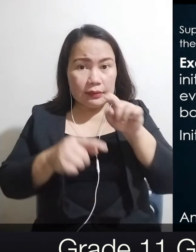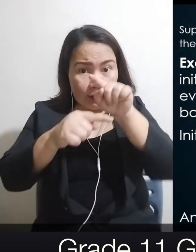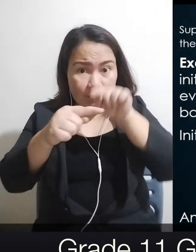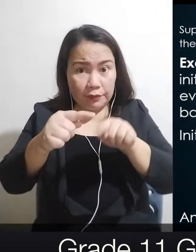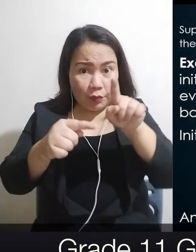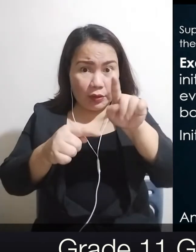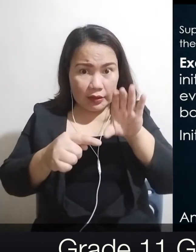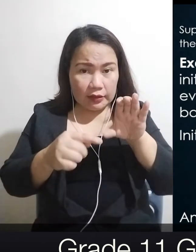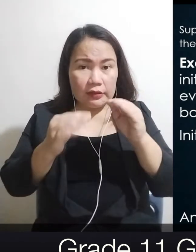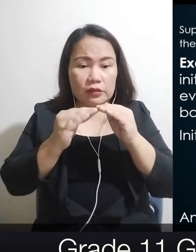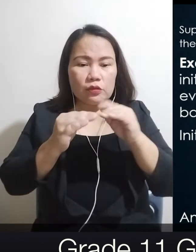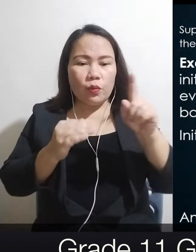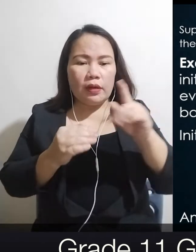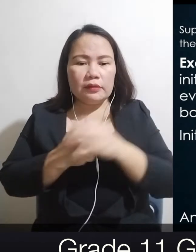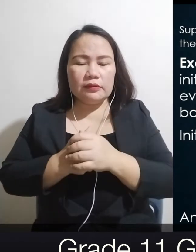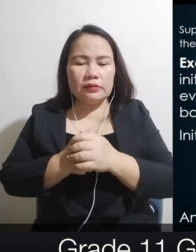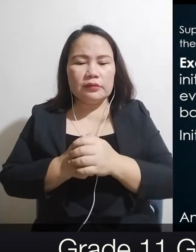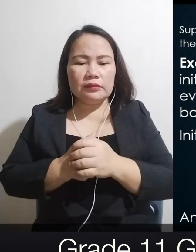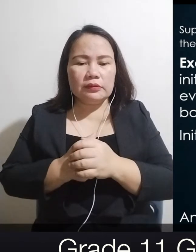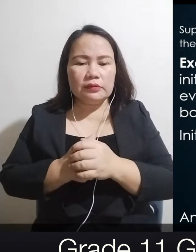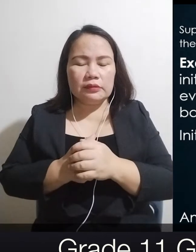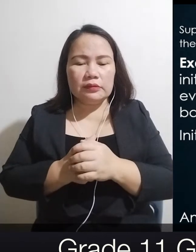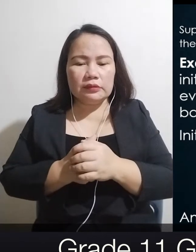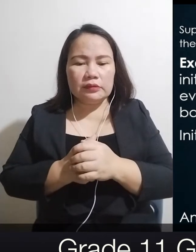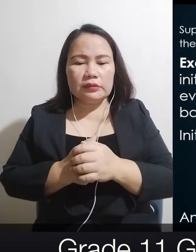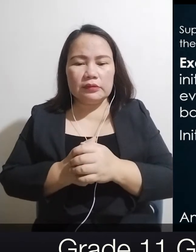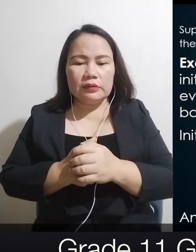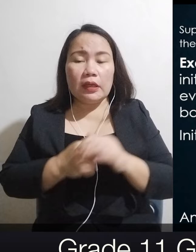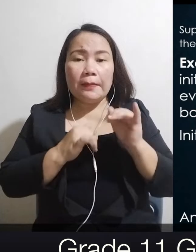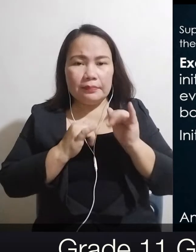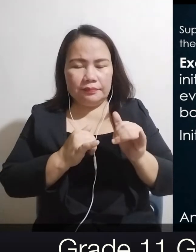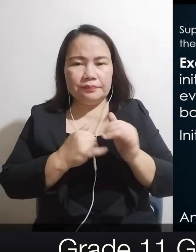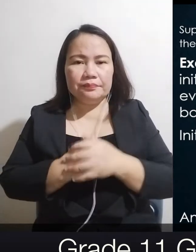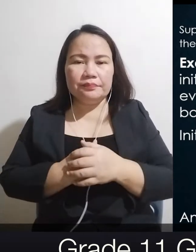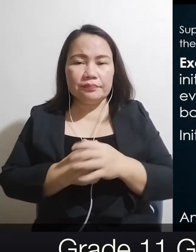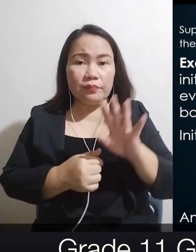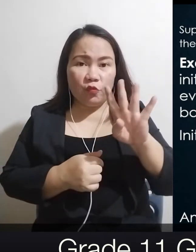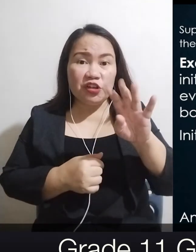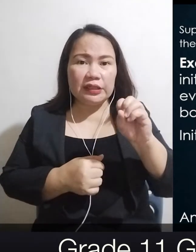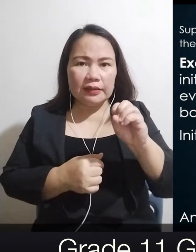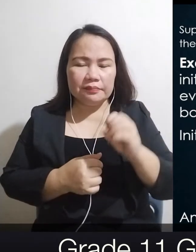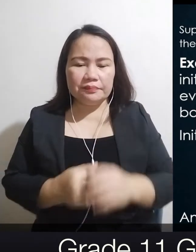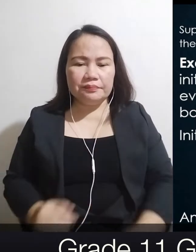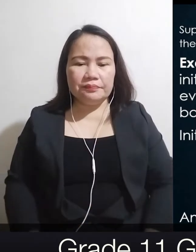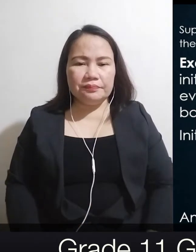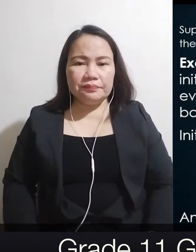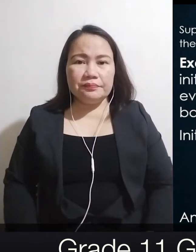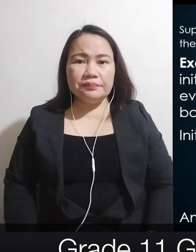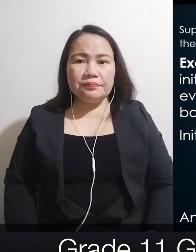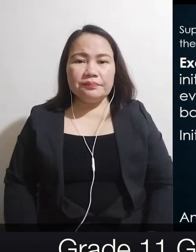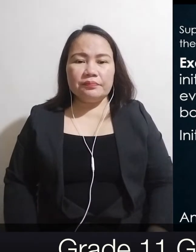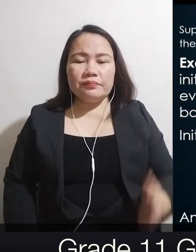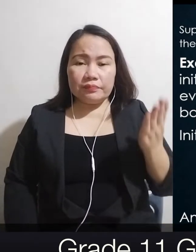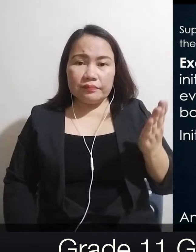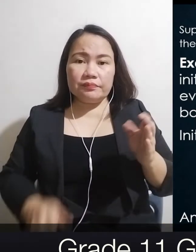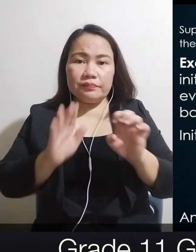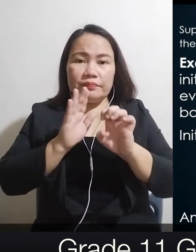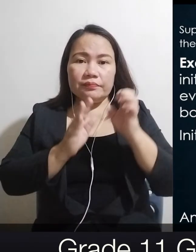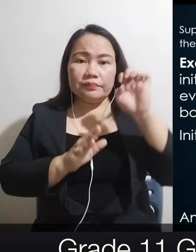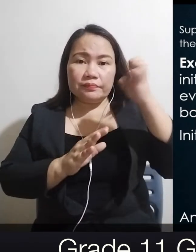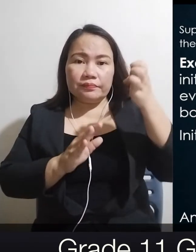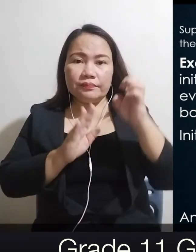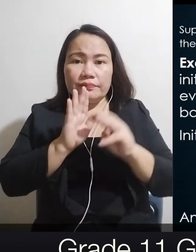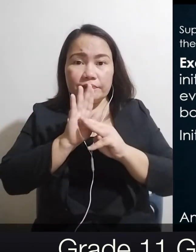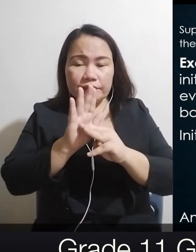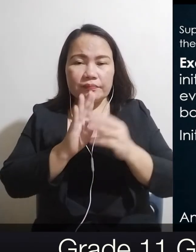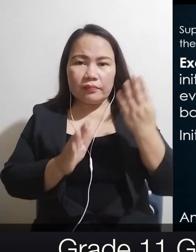divided 100, so that is 1. 2 raised to 1 is 2 times 20, that's still 40. Okay, so this is now the exponential